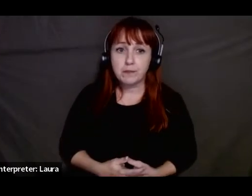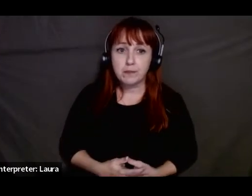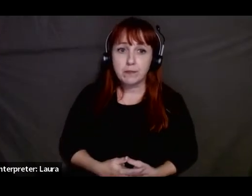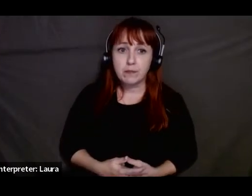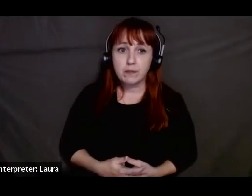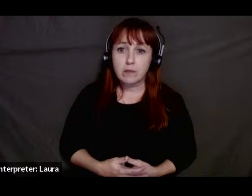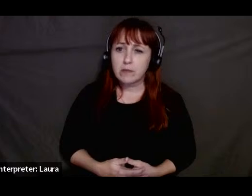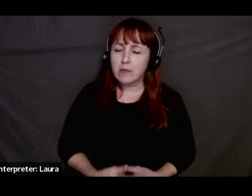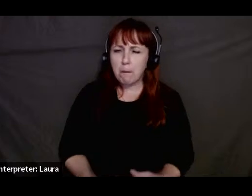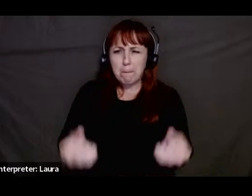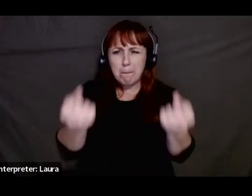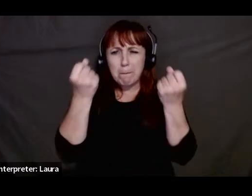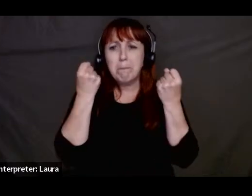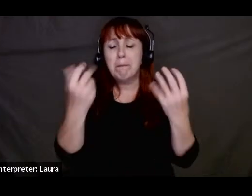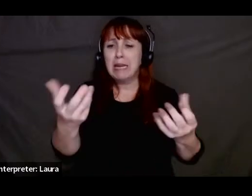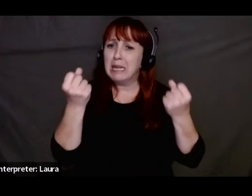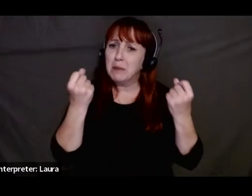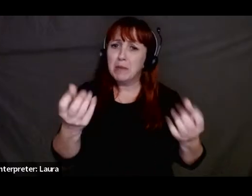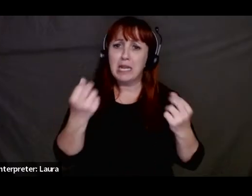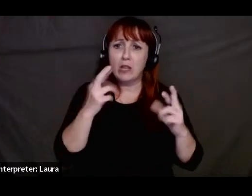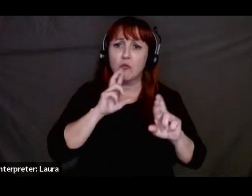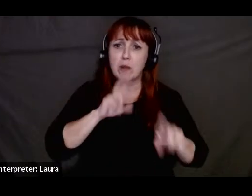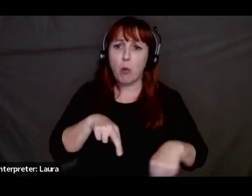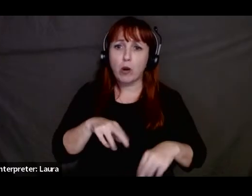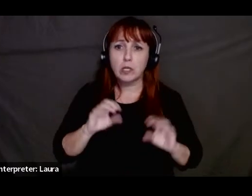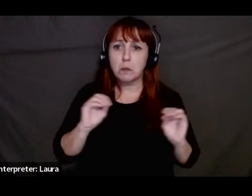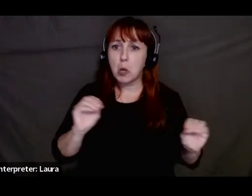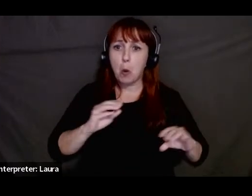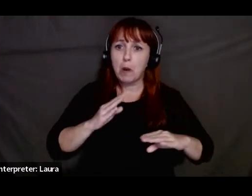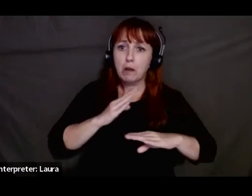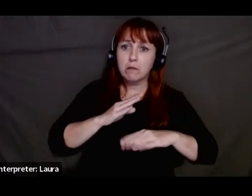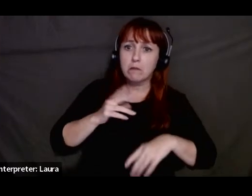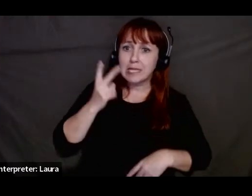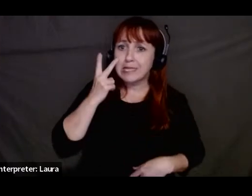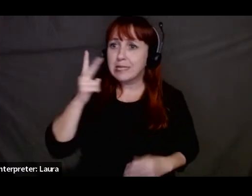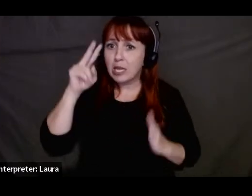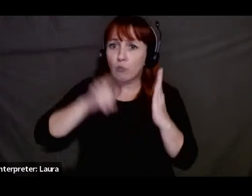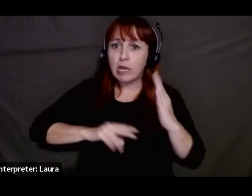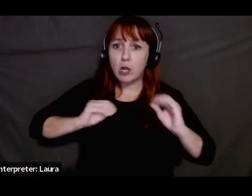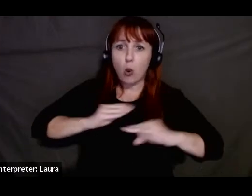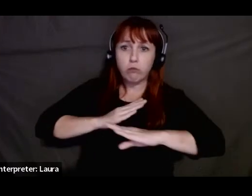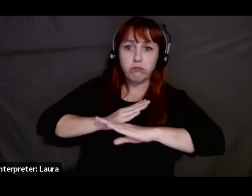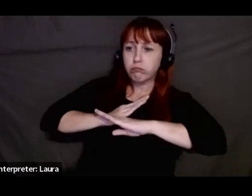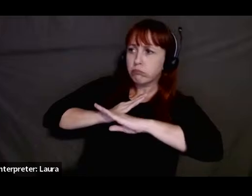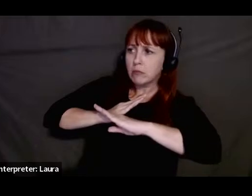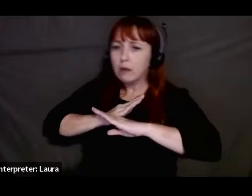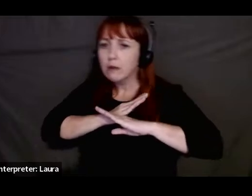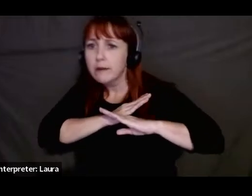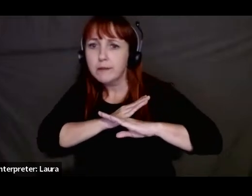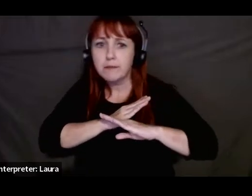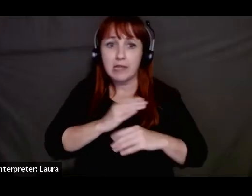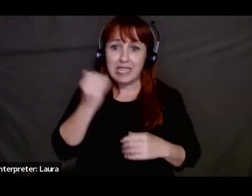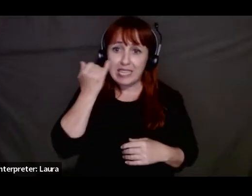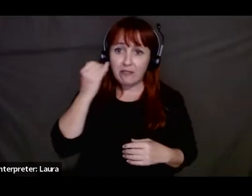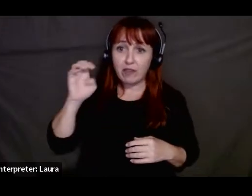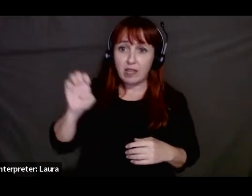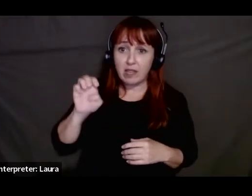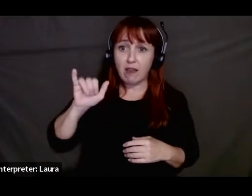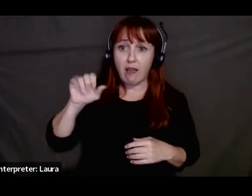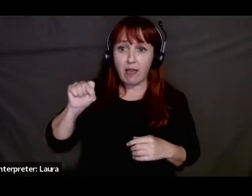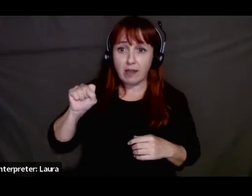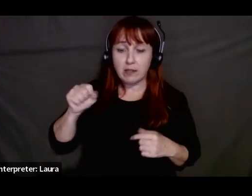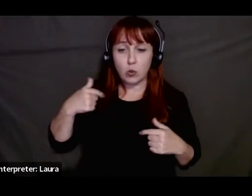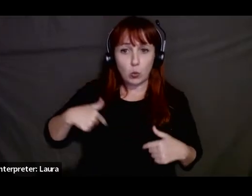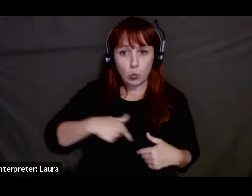numerous reports that nobody has access to. And if you're gonna do these EISs, then the public should